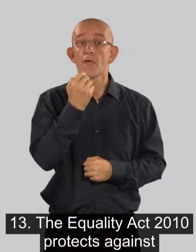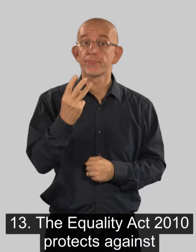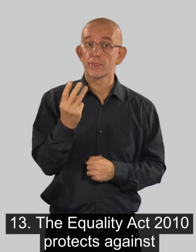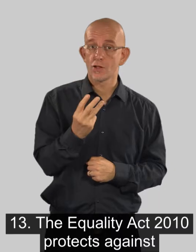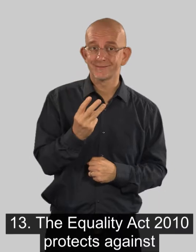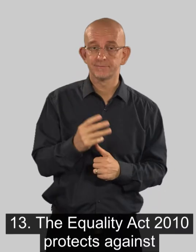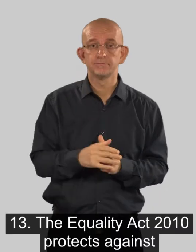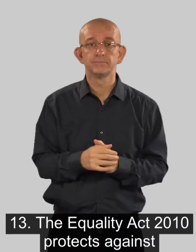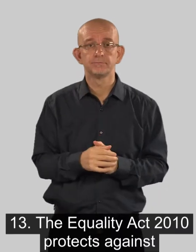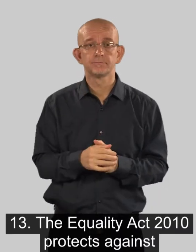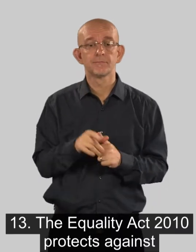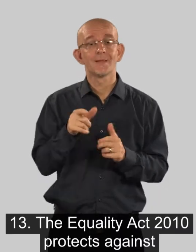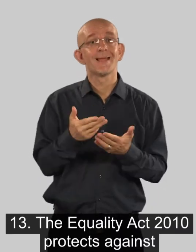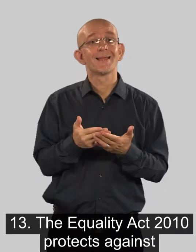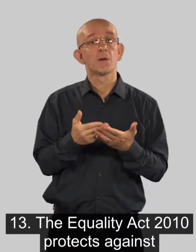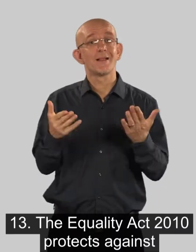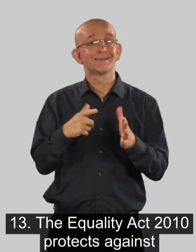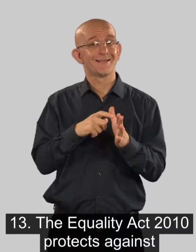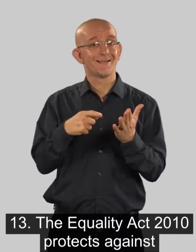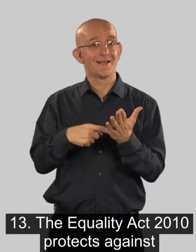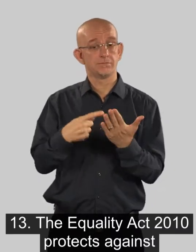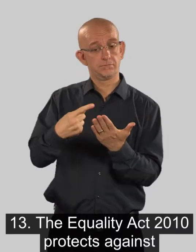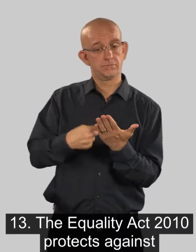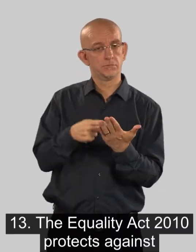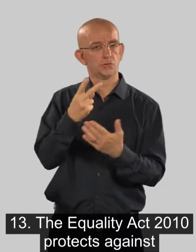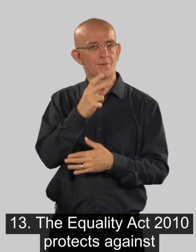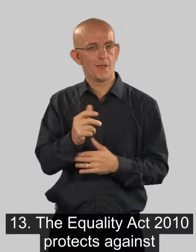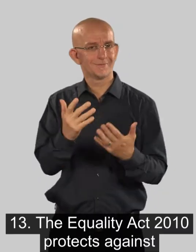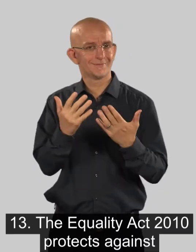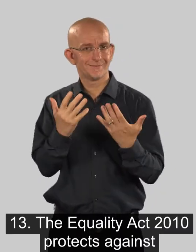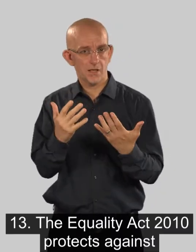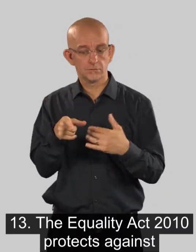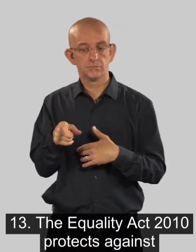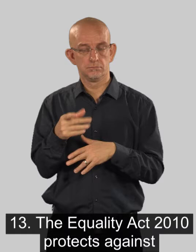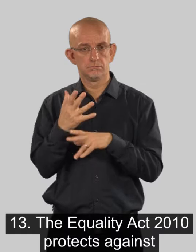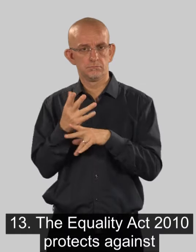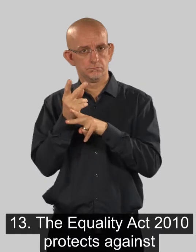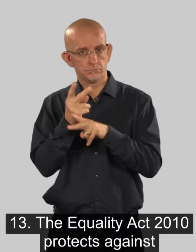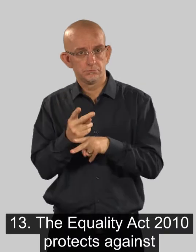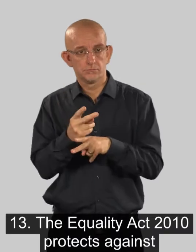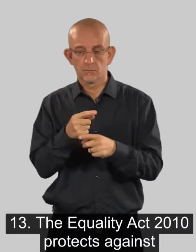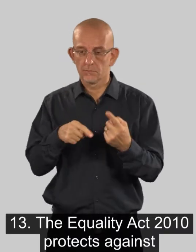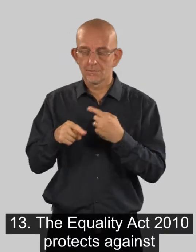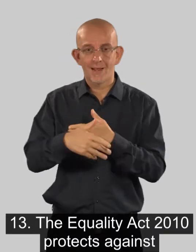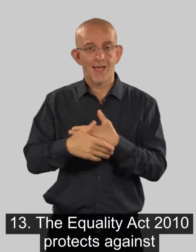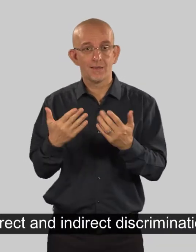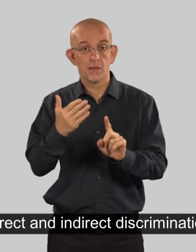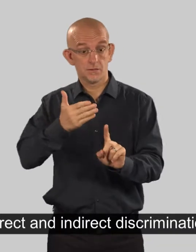13. The Equality Act 2010 protects against direct and